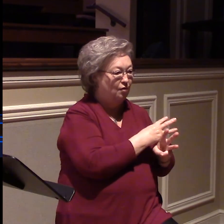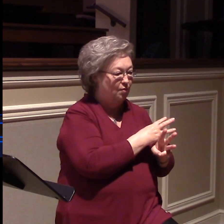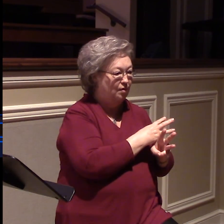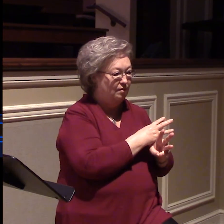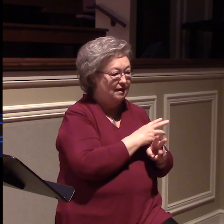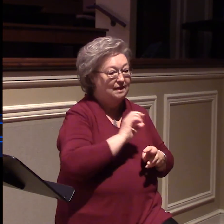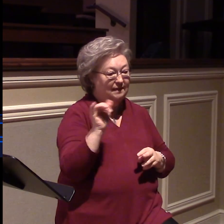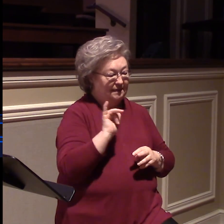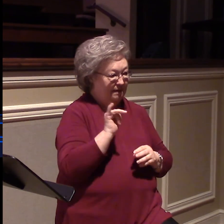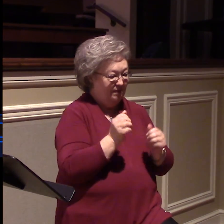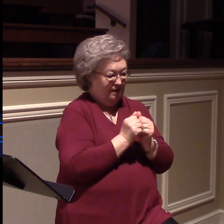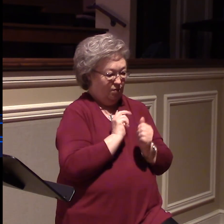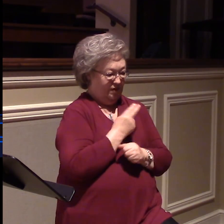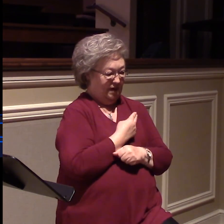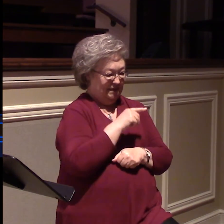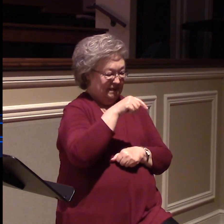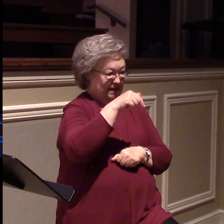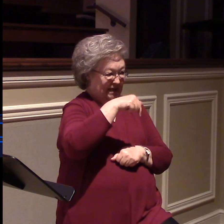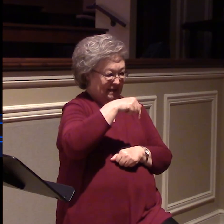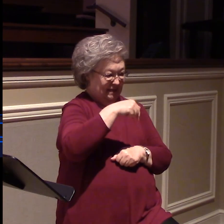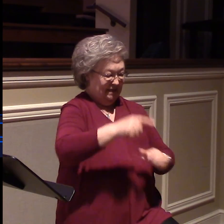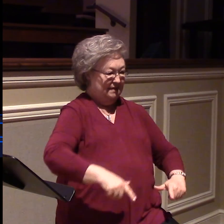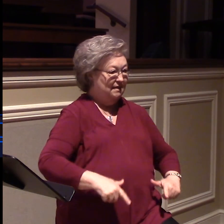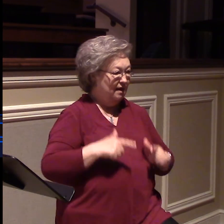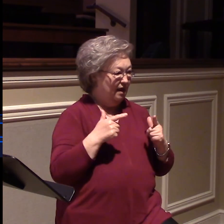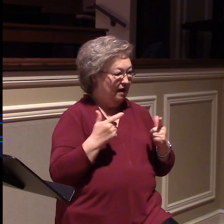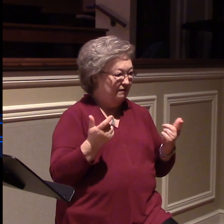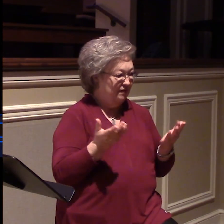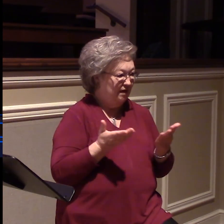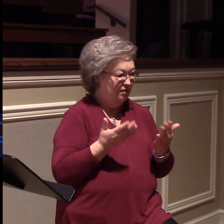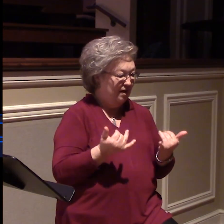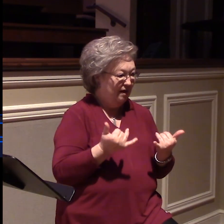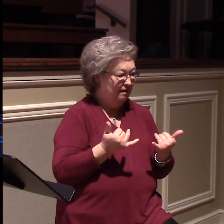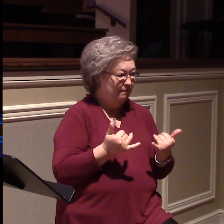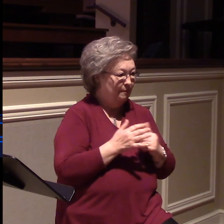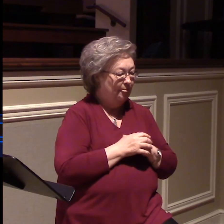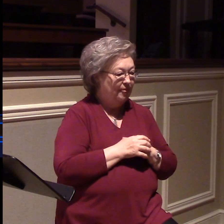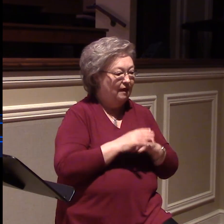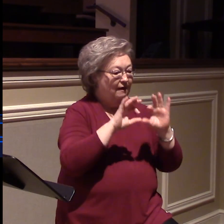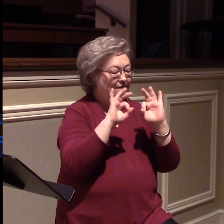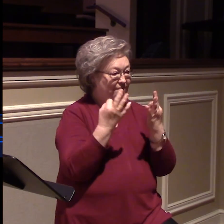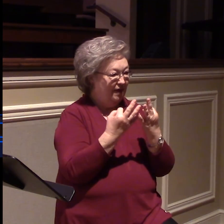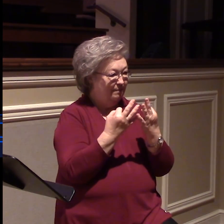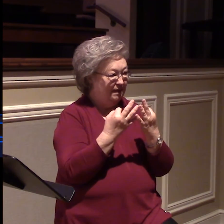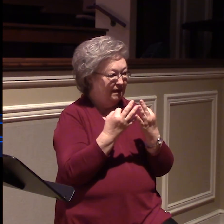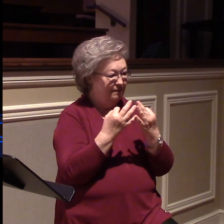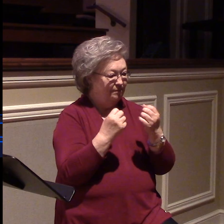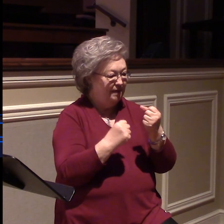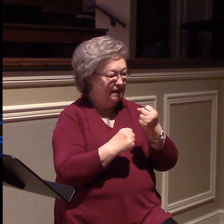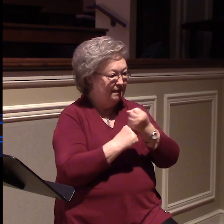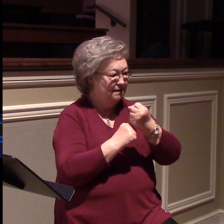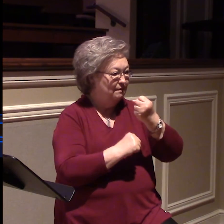place, the islands of the church and the family, founded fundamentally in Christ alone, is